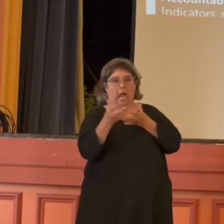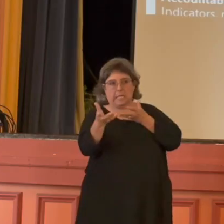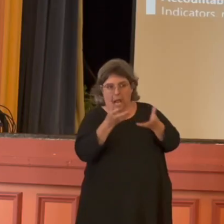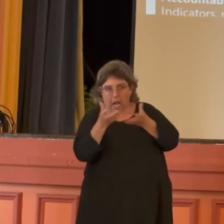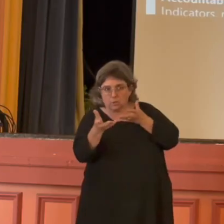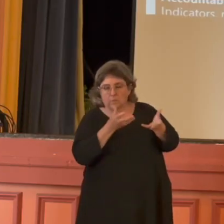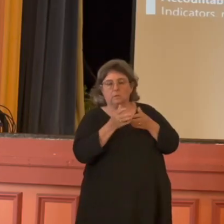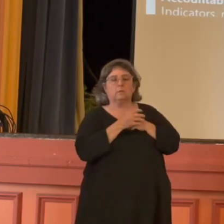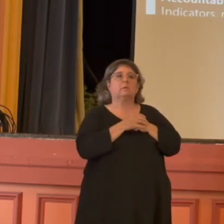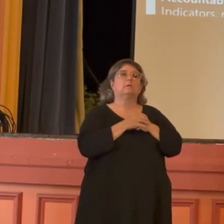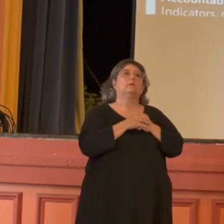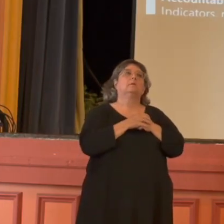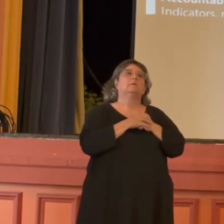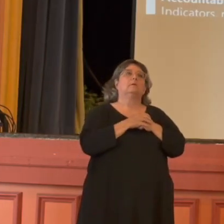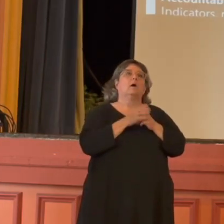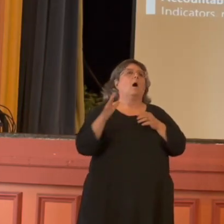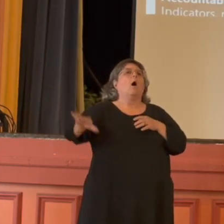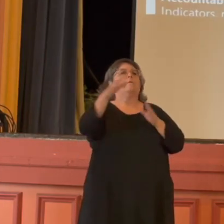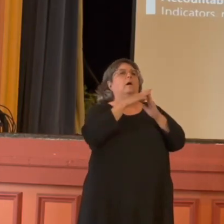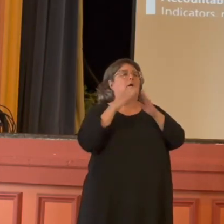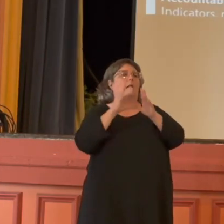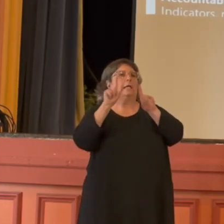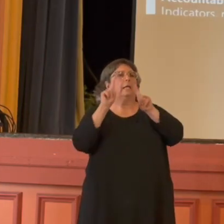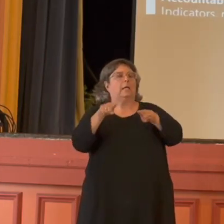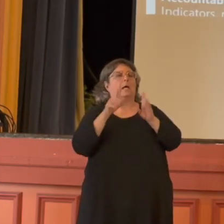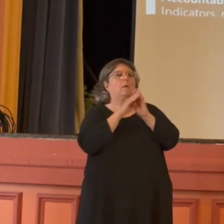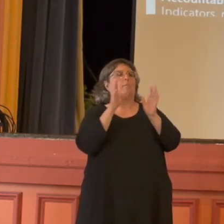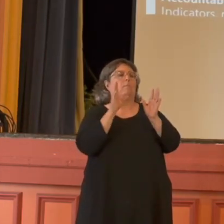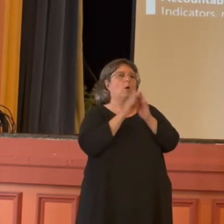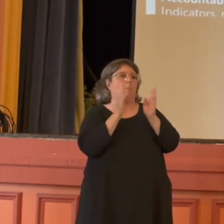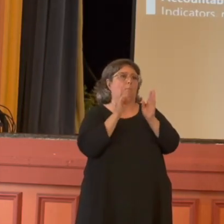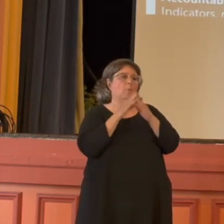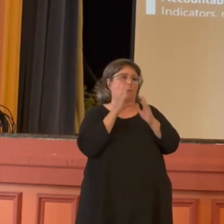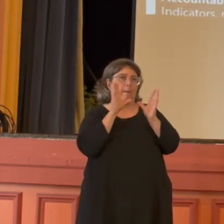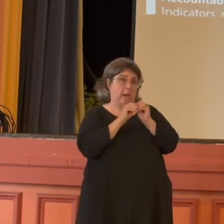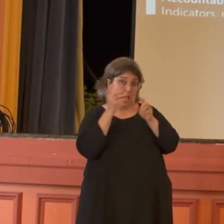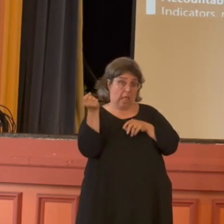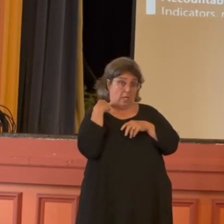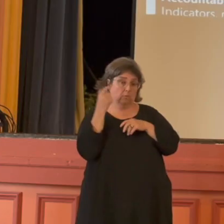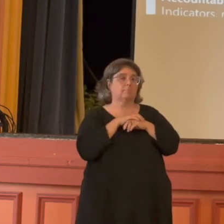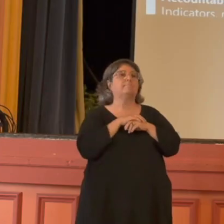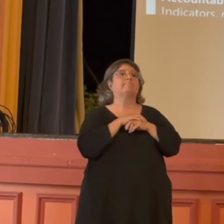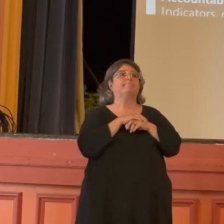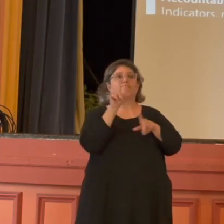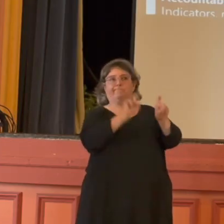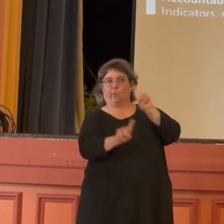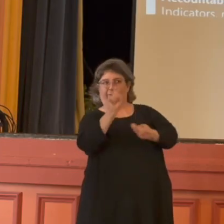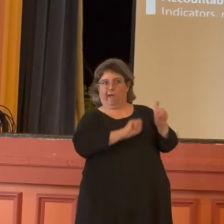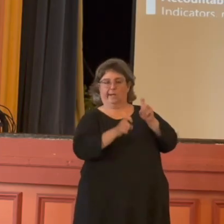and interaction throughout the communities. We attended community meetings last year. We put out a